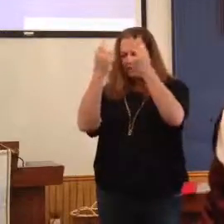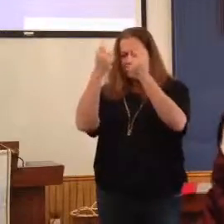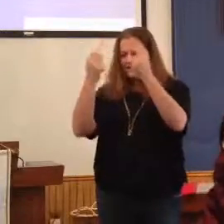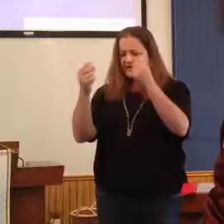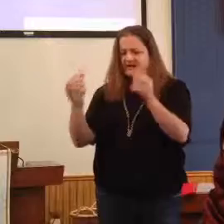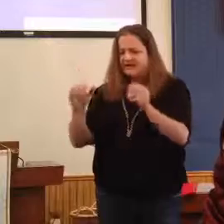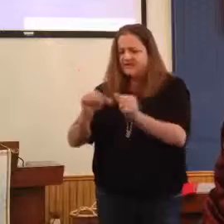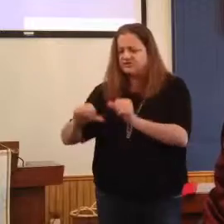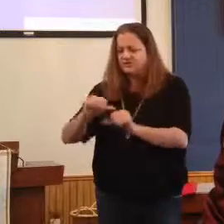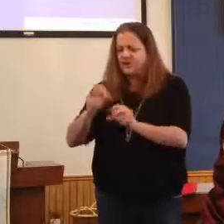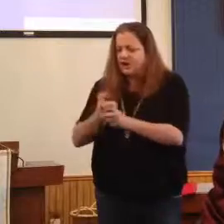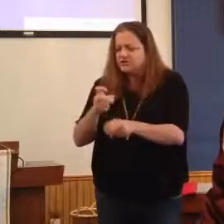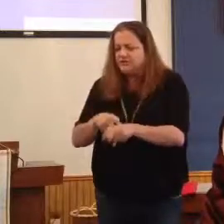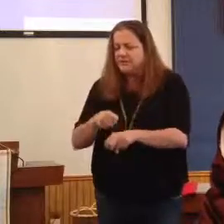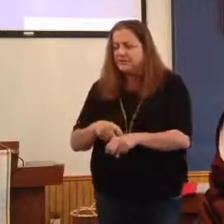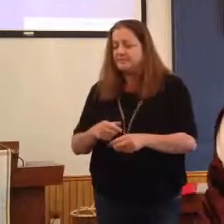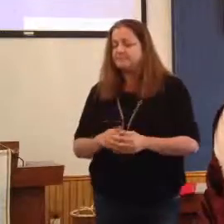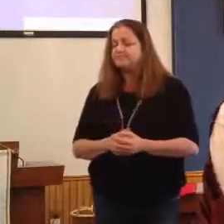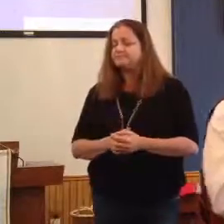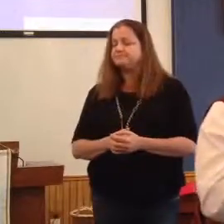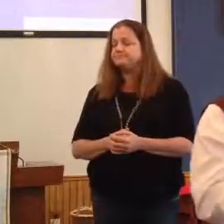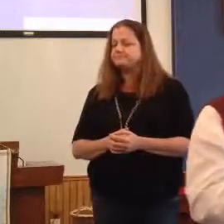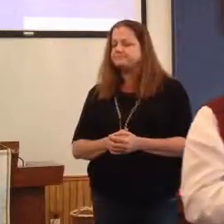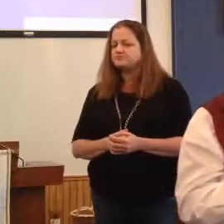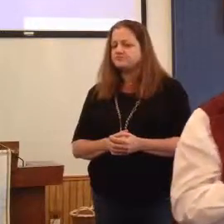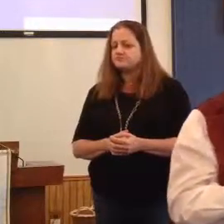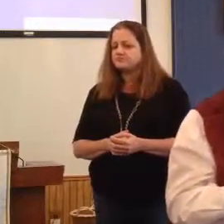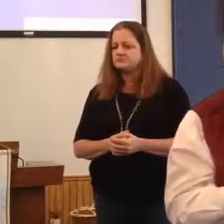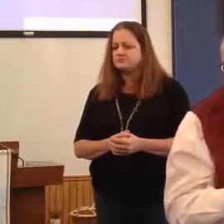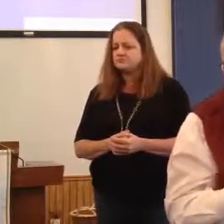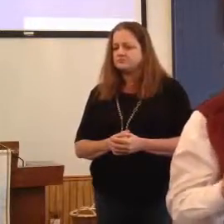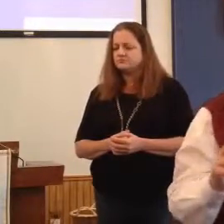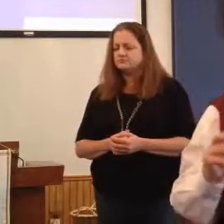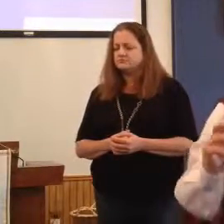And so the fact